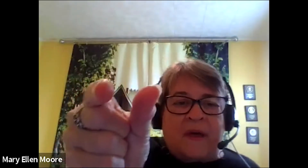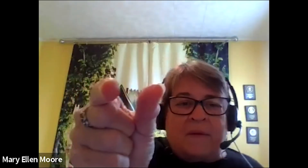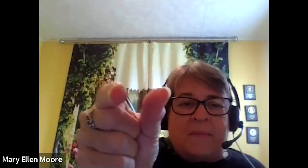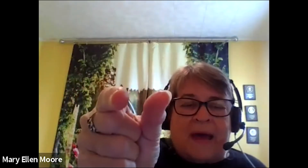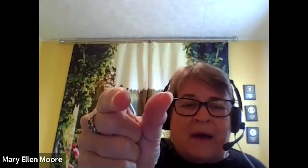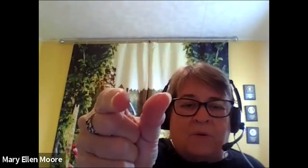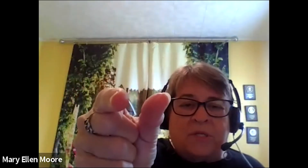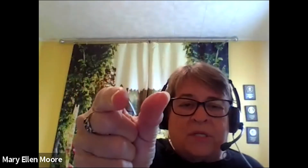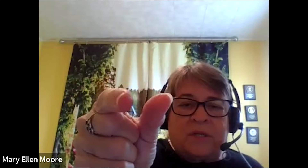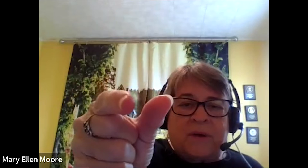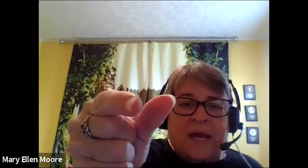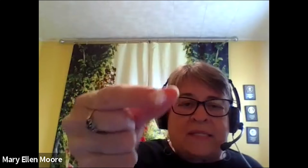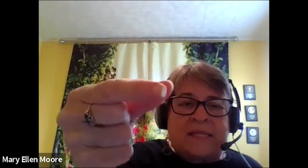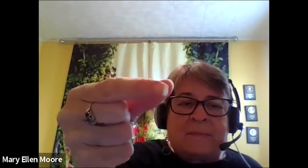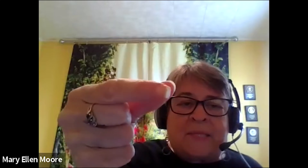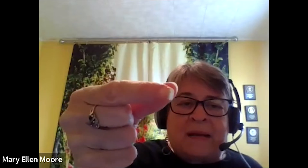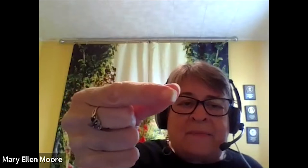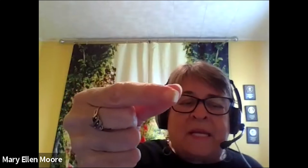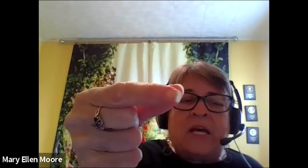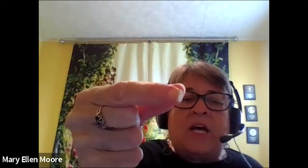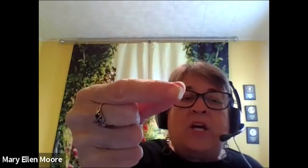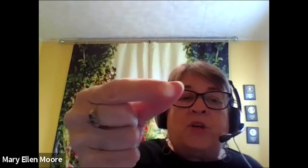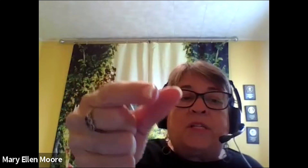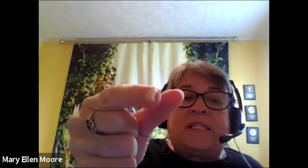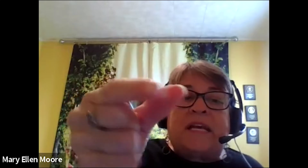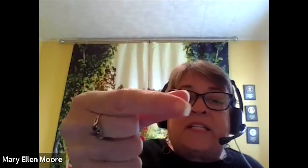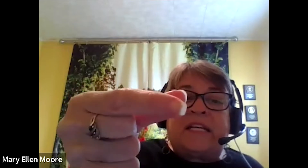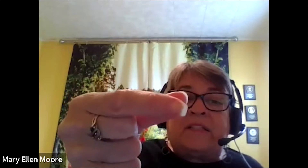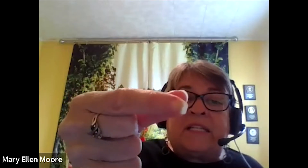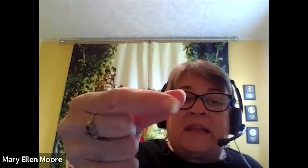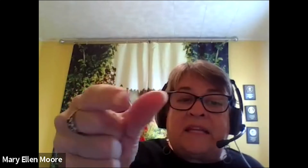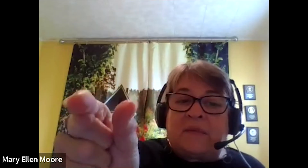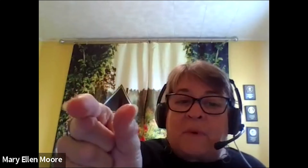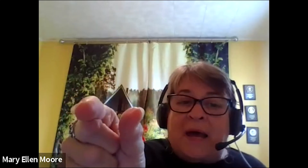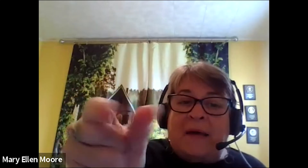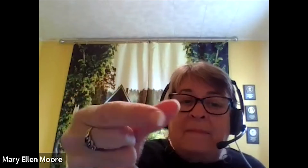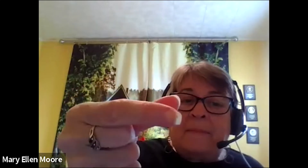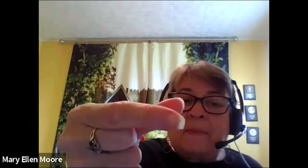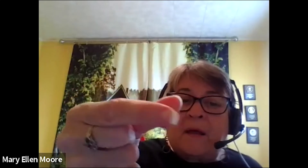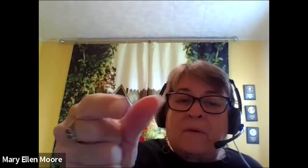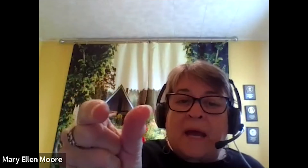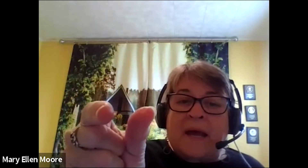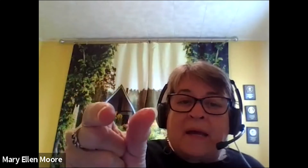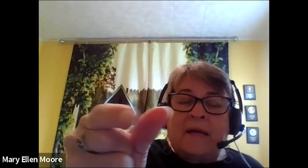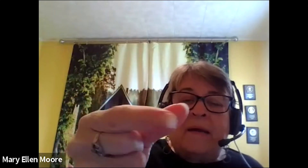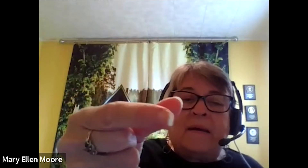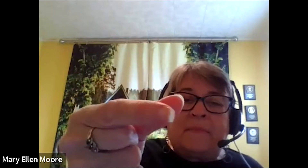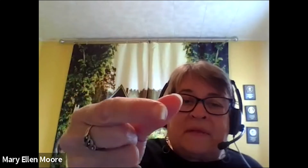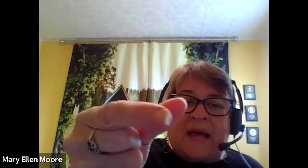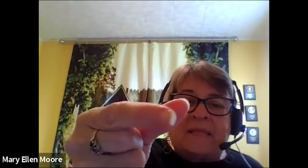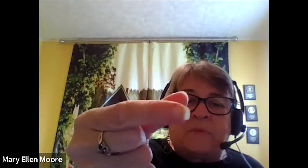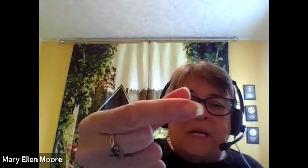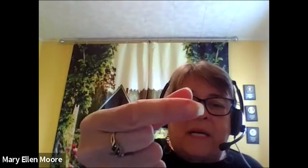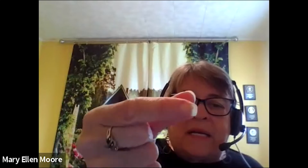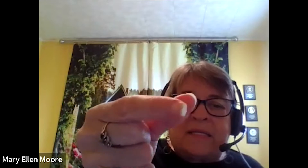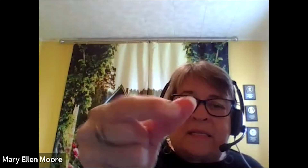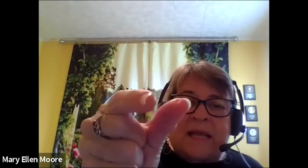thumb out. Okay, sometimes you'll see it tilted this way. Okay, but that's what it is. That's